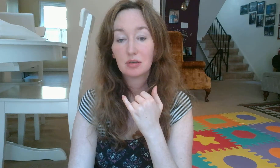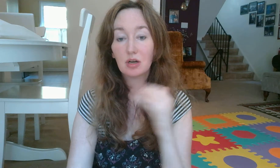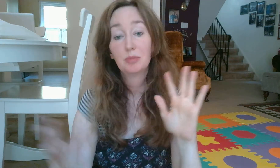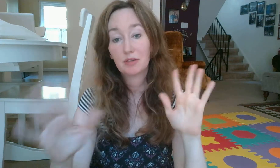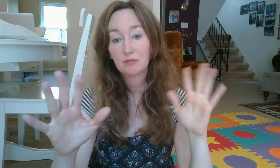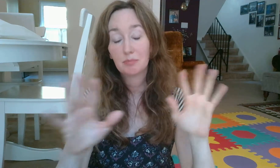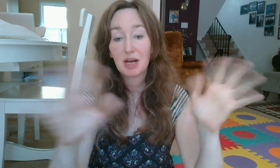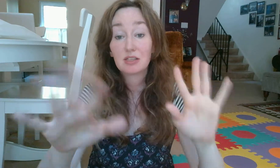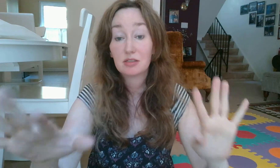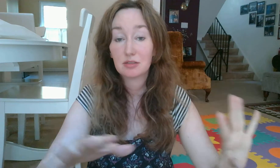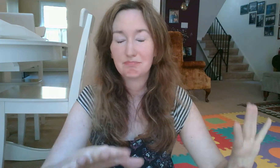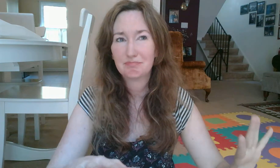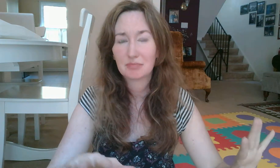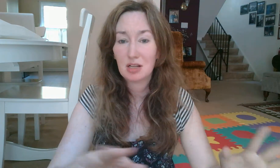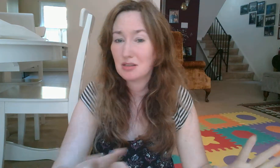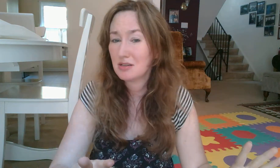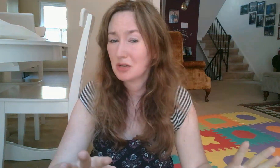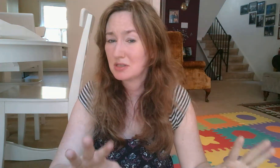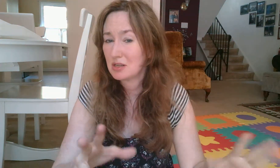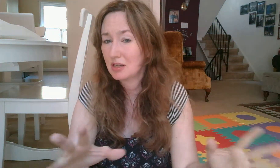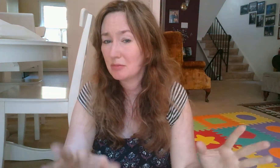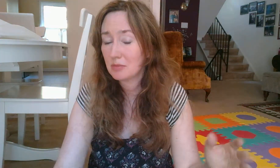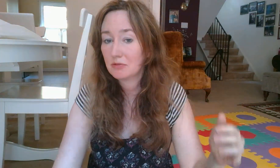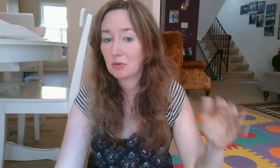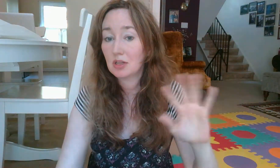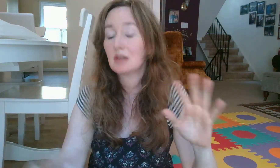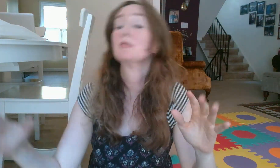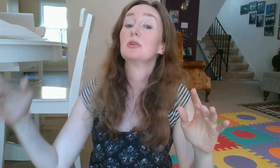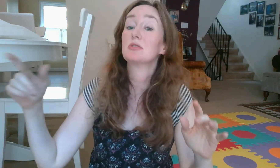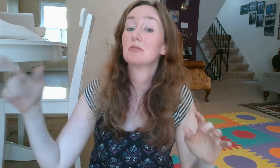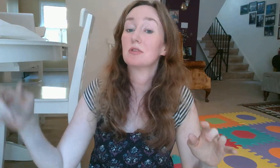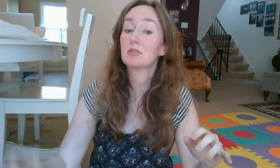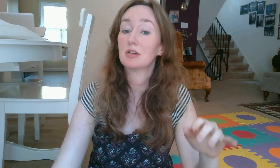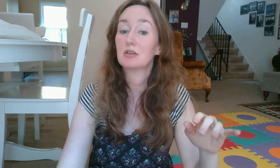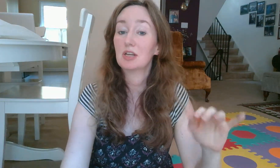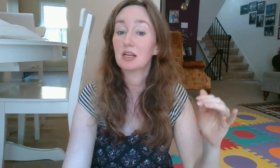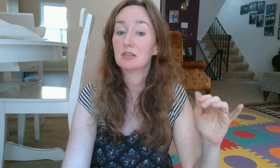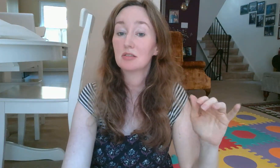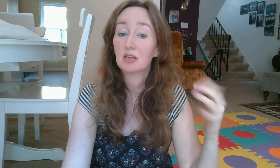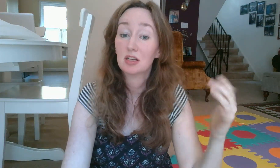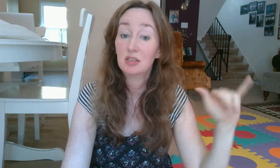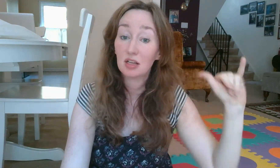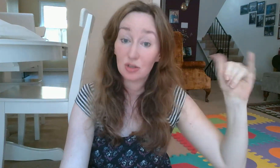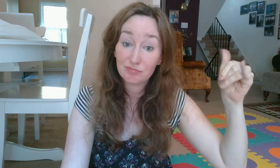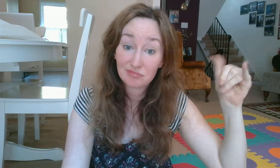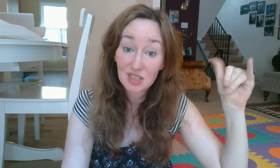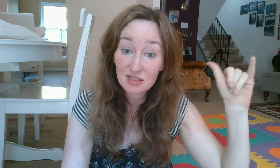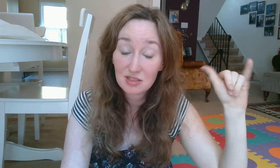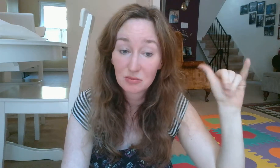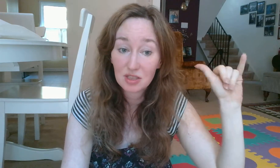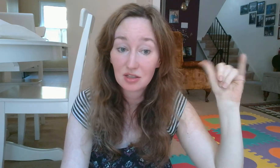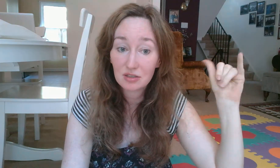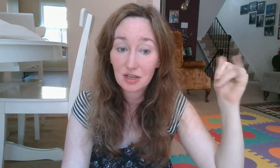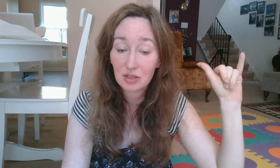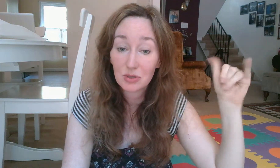Oh, but if, back to the colors I was talking about before, a lot of them are just the first letter shaken. Yellow. That's an easy one. Yellow. Yellow, you take